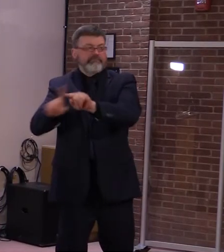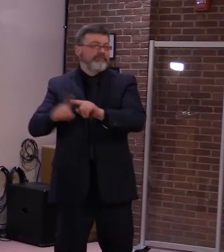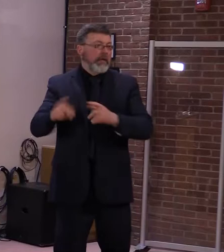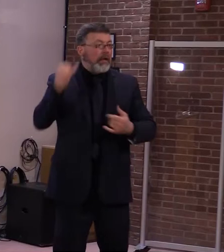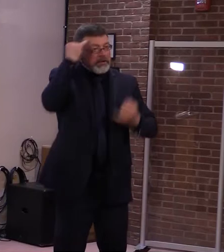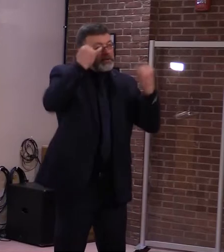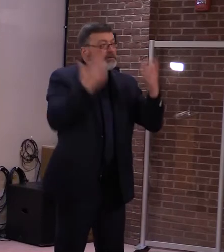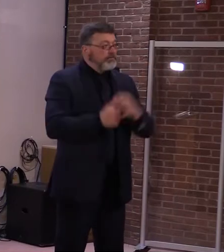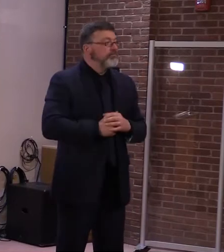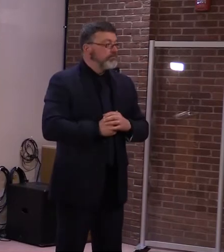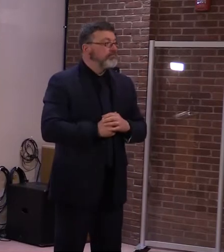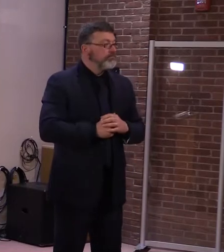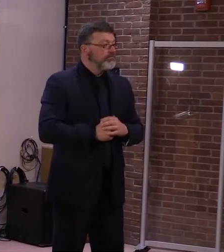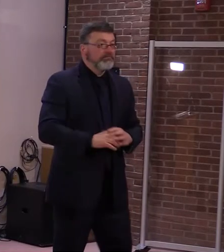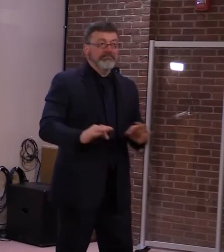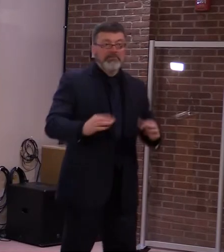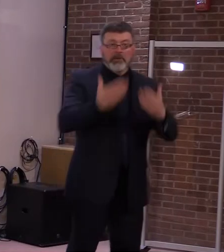both.